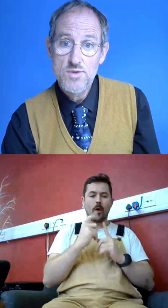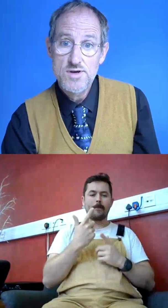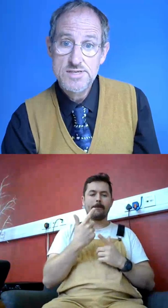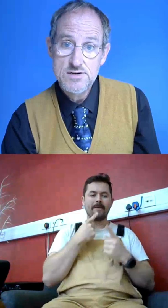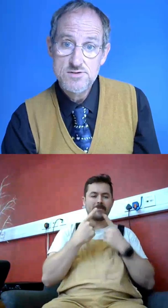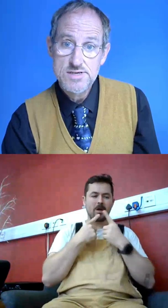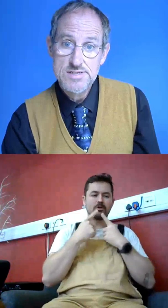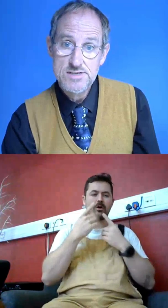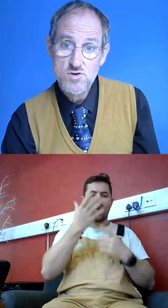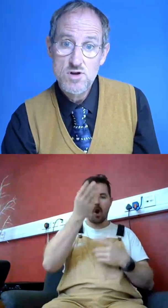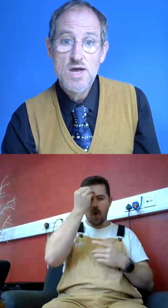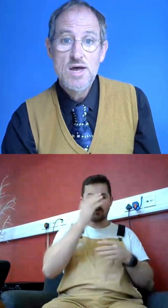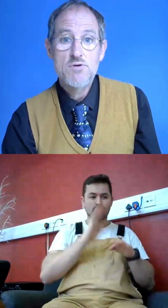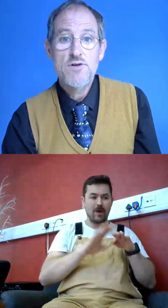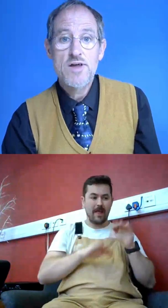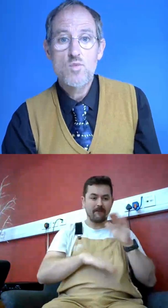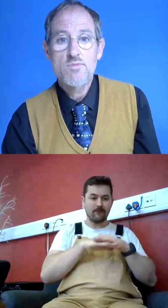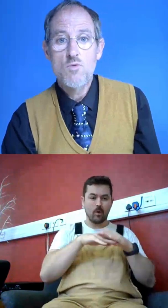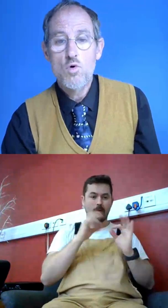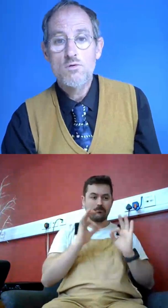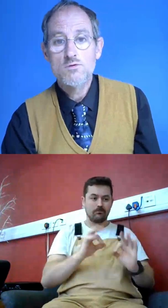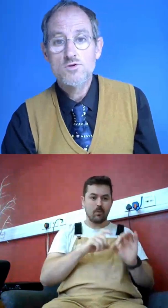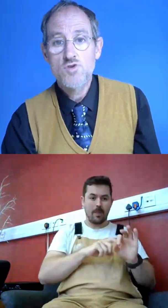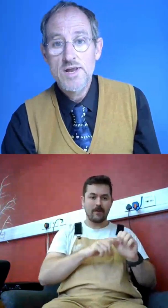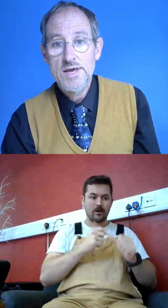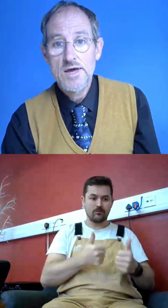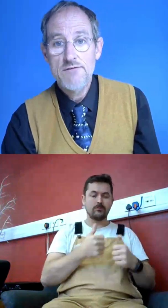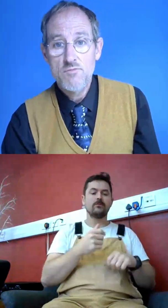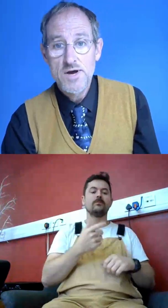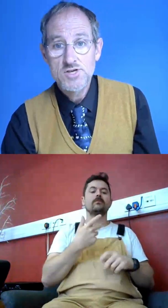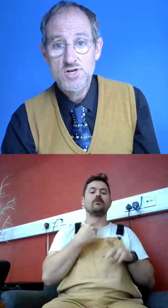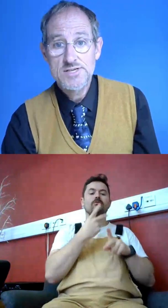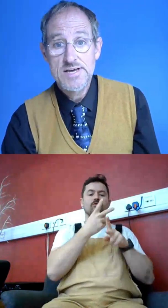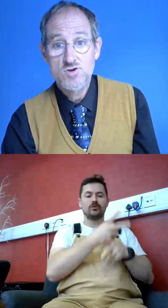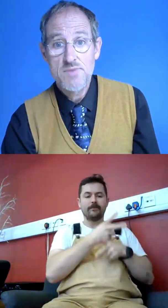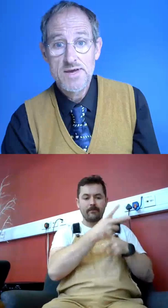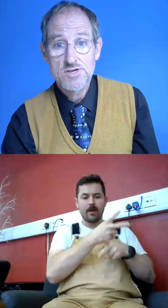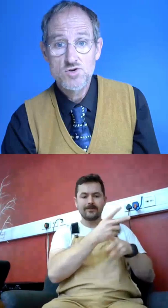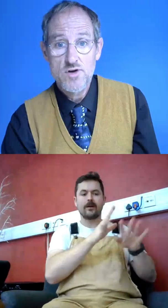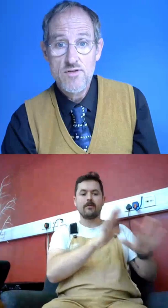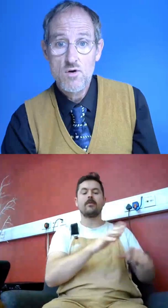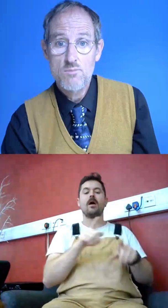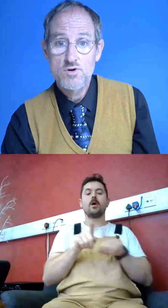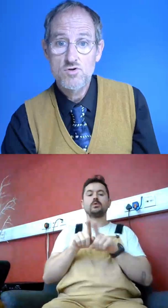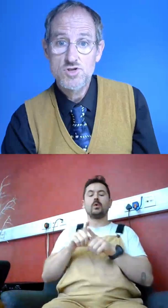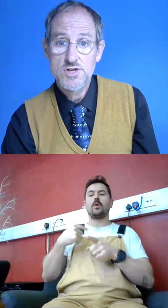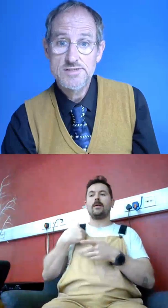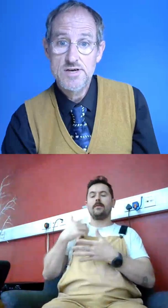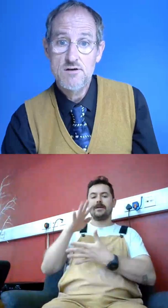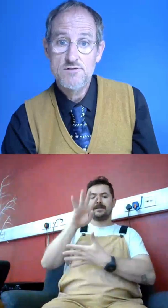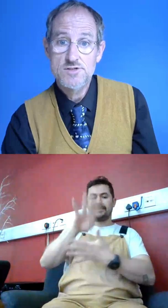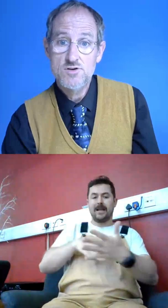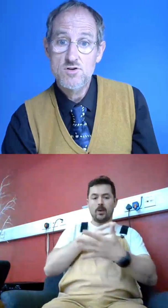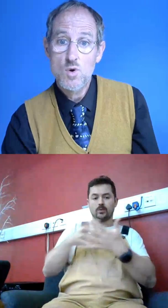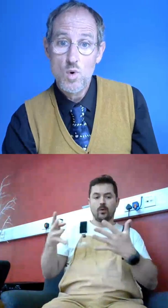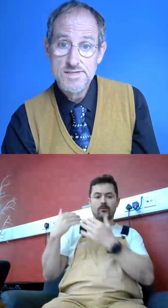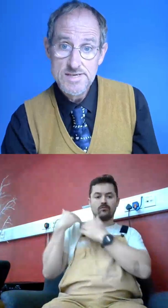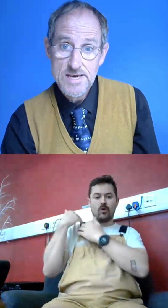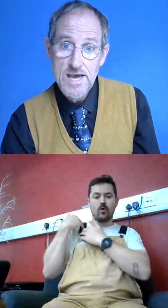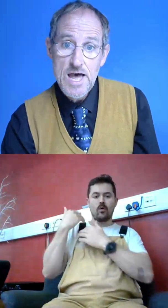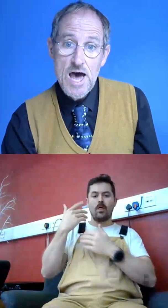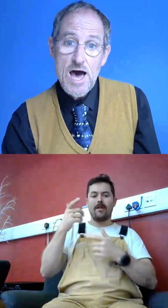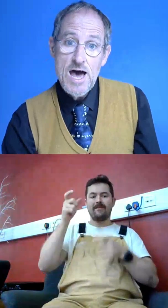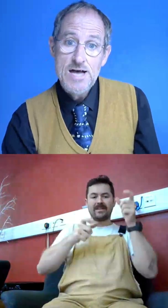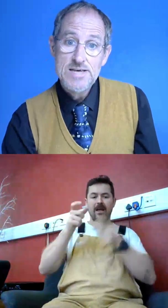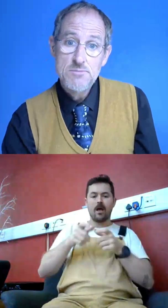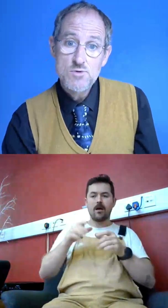up really with their skills, etc. Provide them with more training, information, etc. Making sure that the production is of a certain